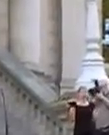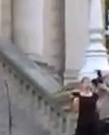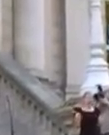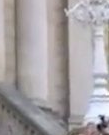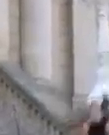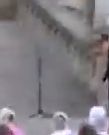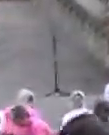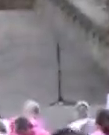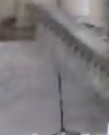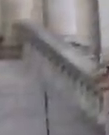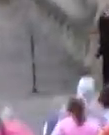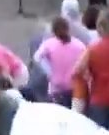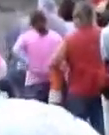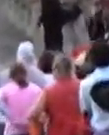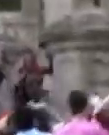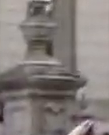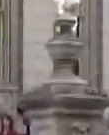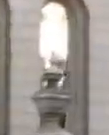I'm so overwhelmed.